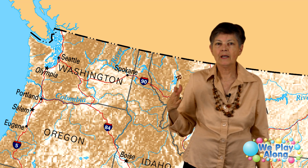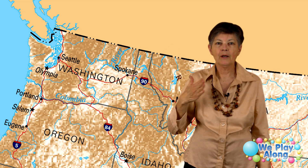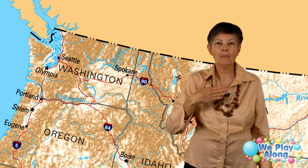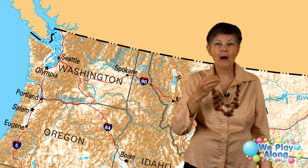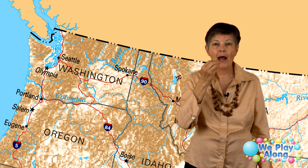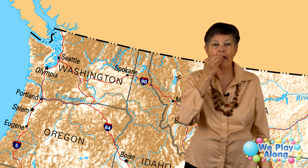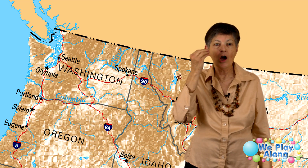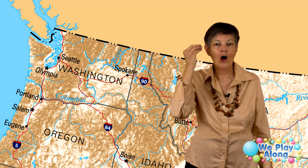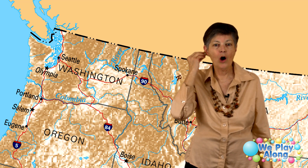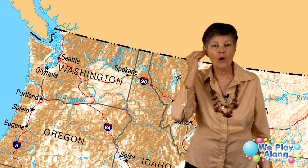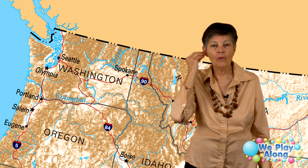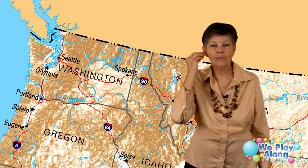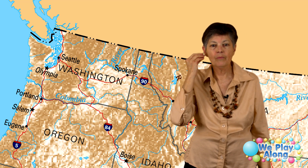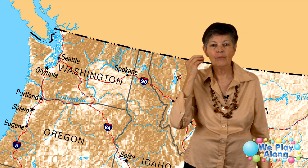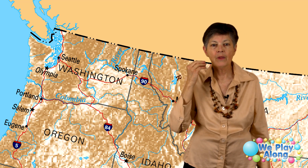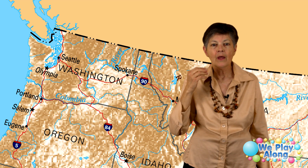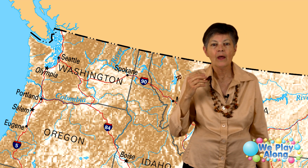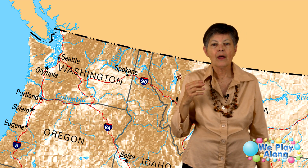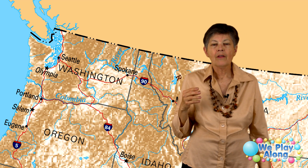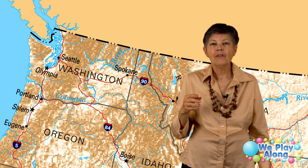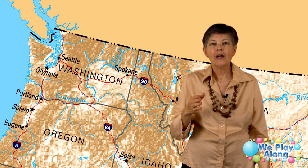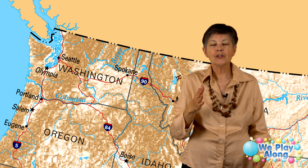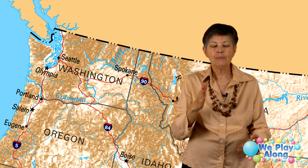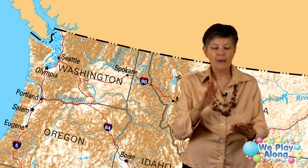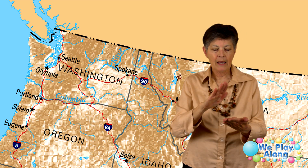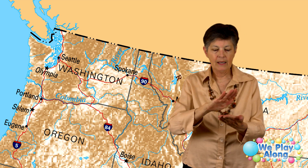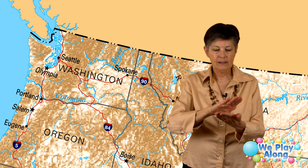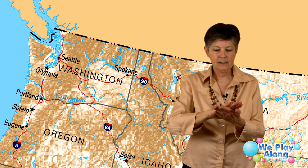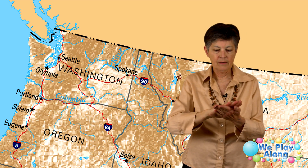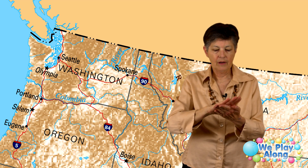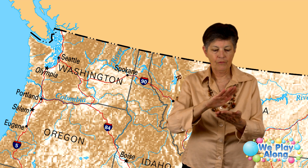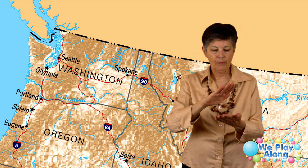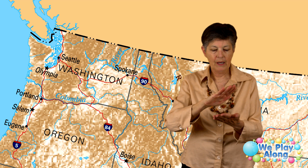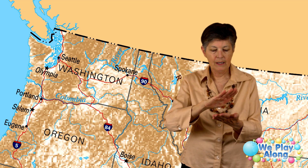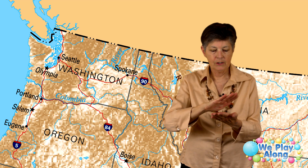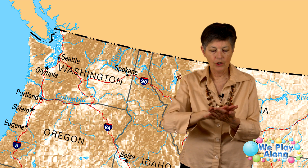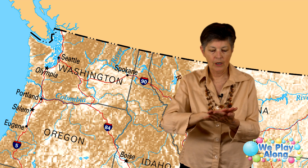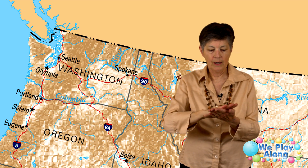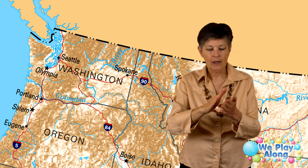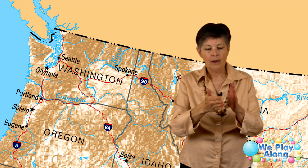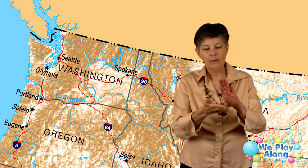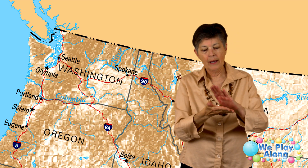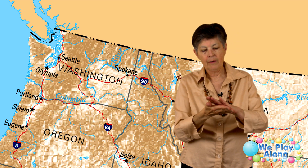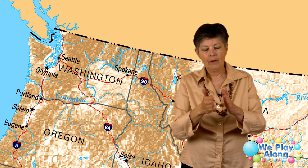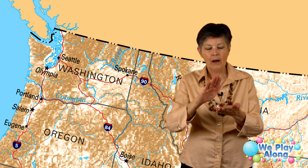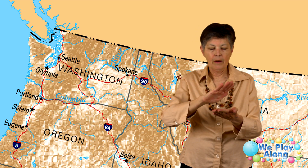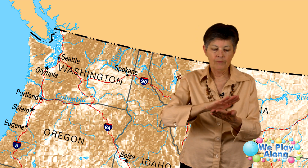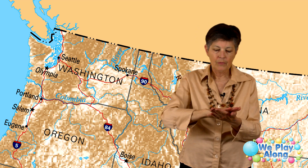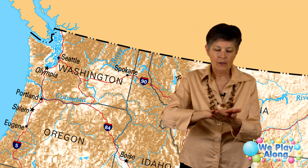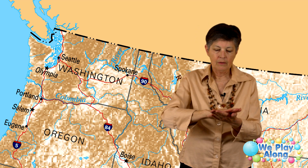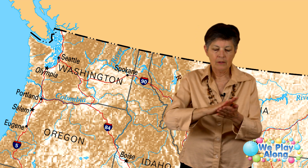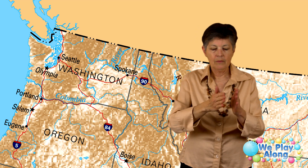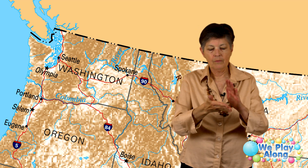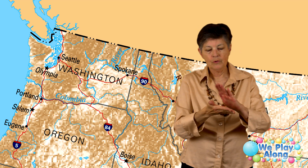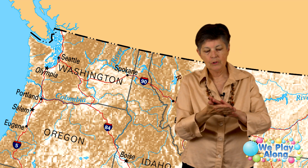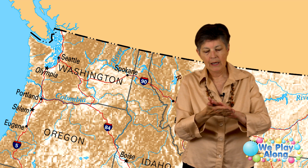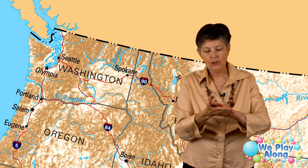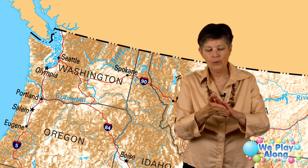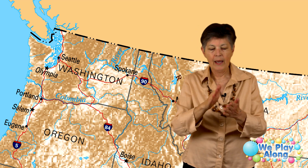Washington, my home. There's peace. Now for peace, you're going to like take two